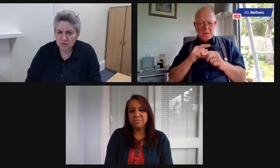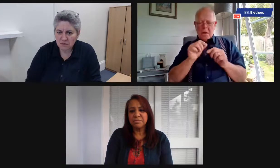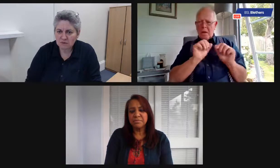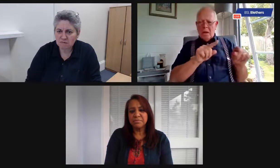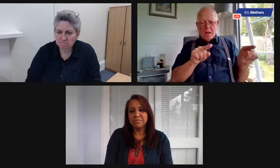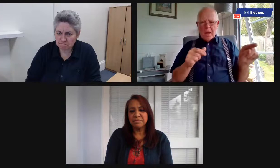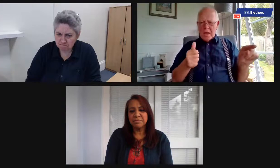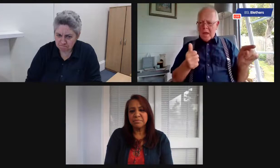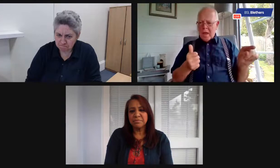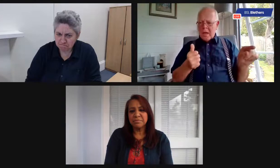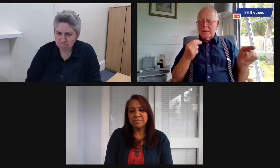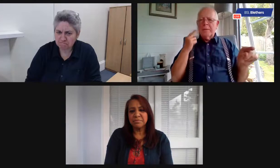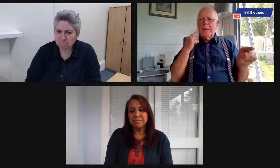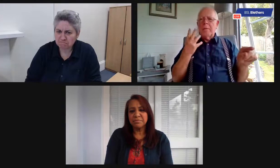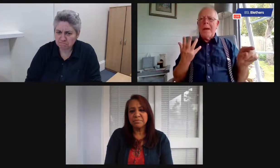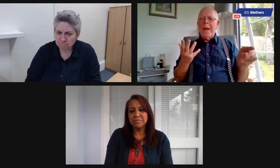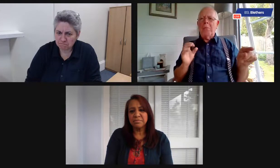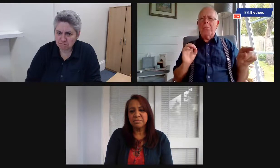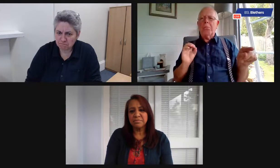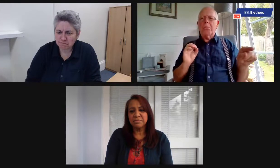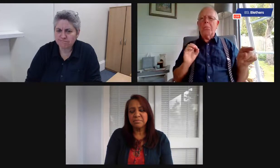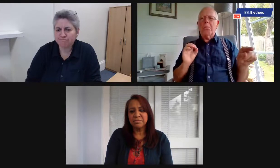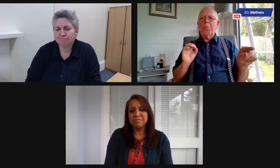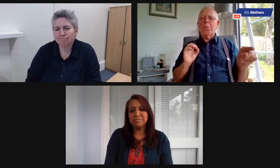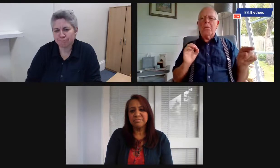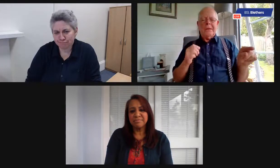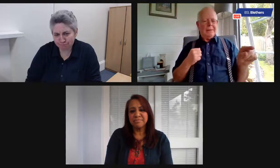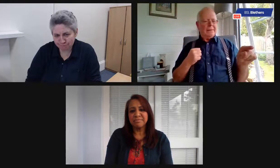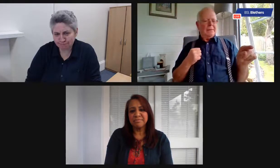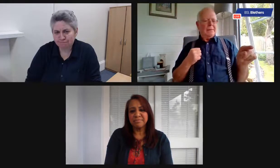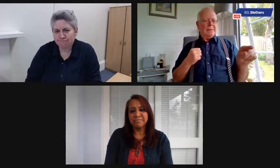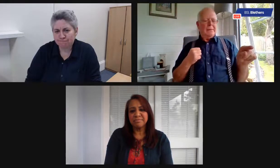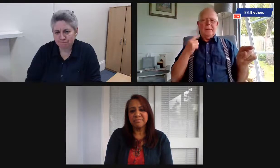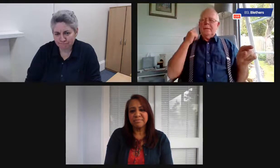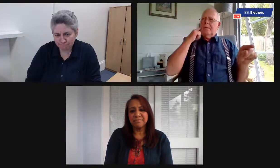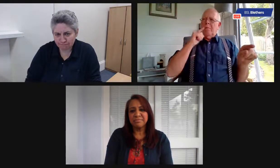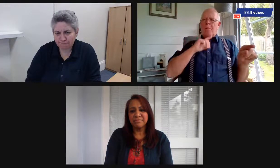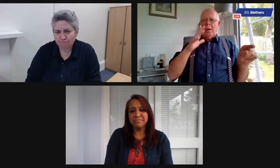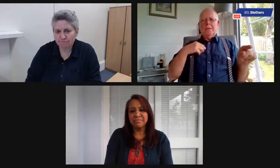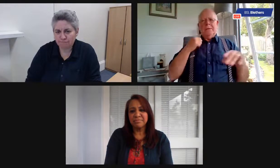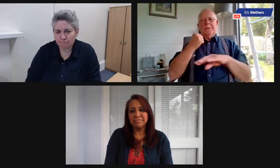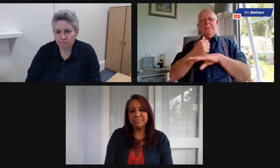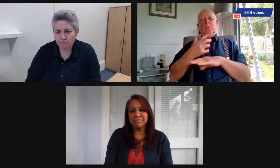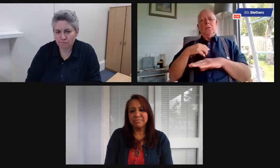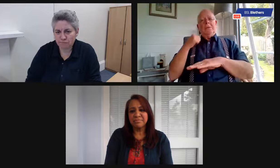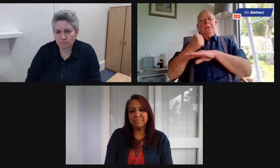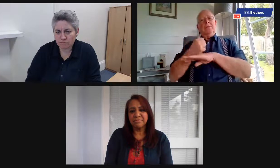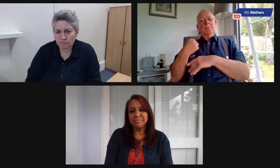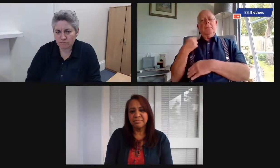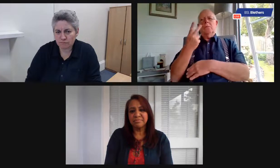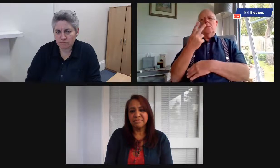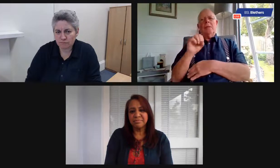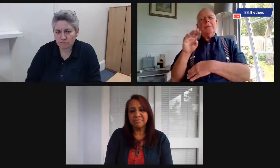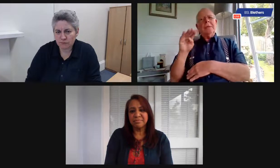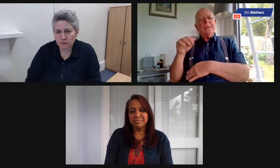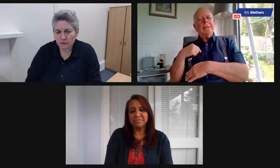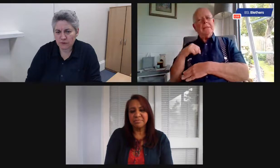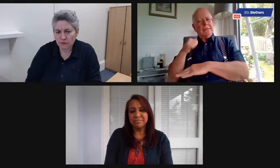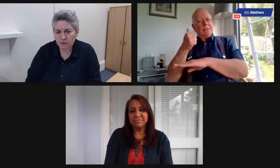to nature on Facebook and other platforms. And I thought, well, where's the offering for deaf people? So I decided to set one